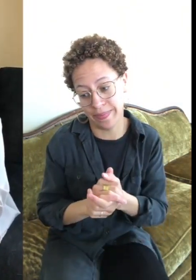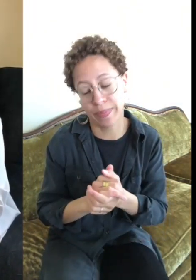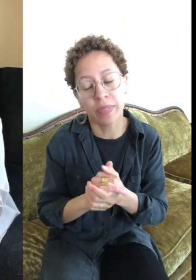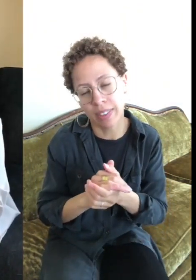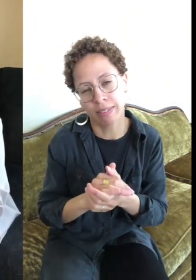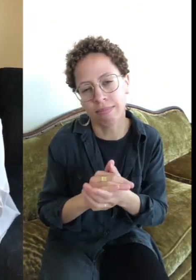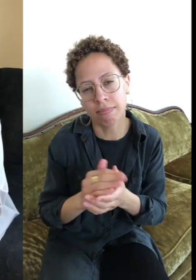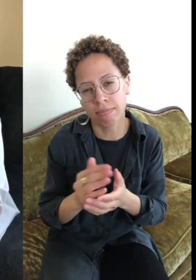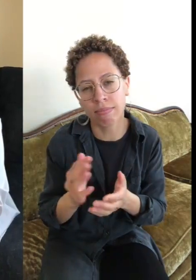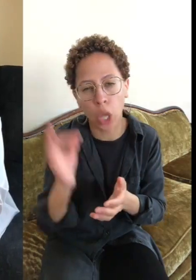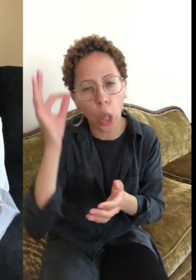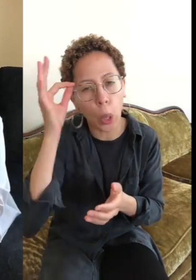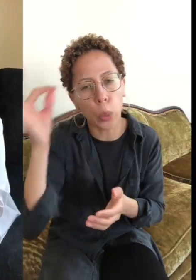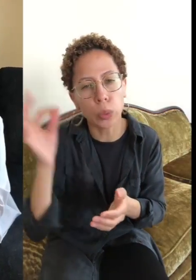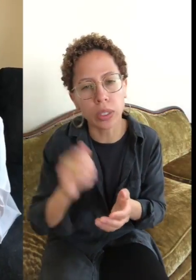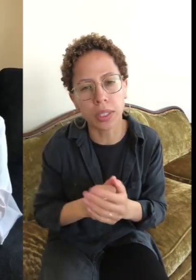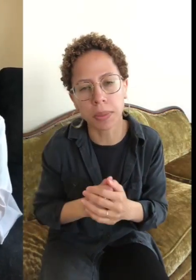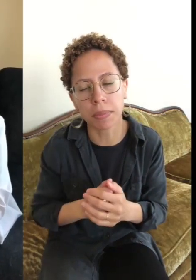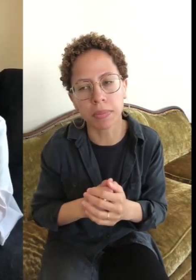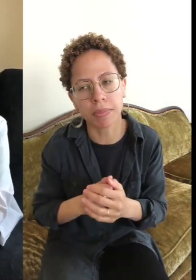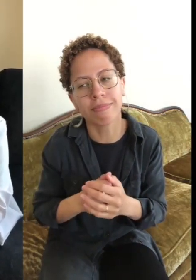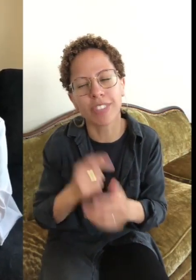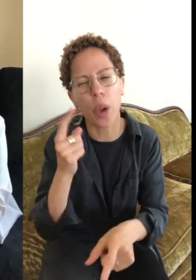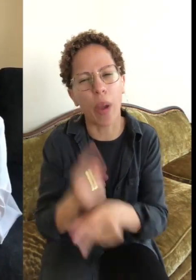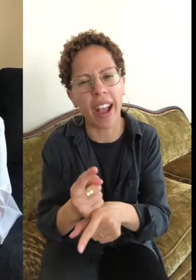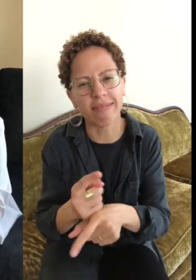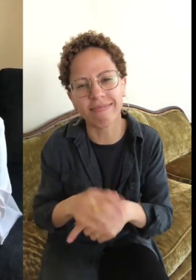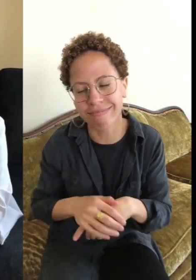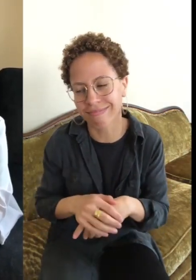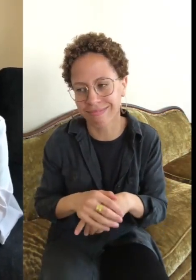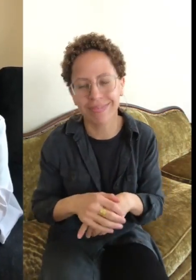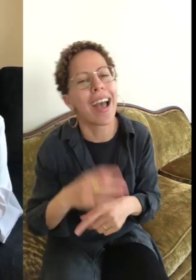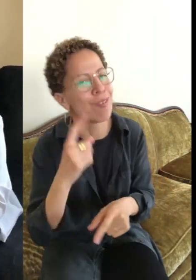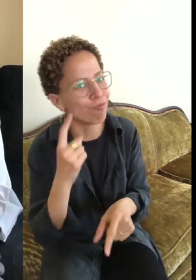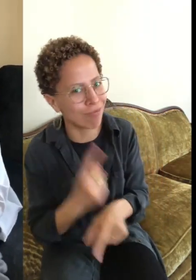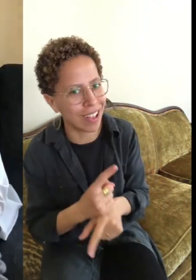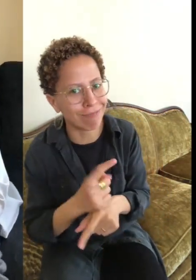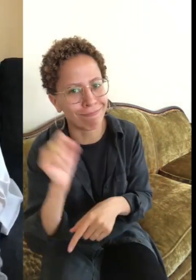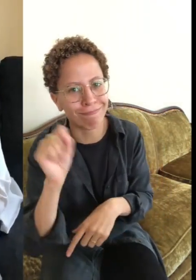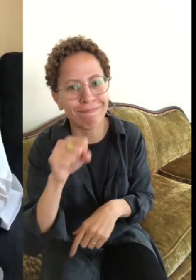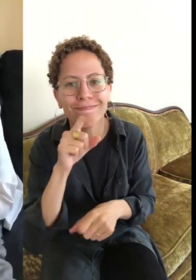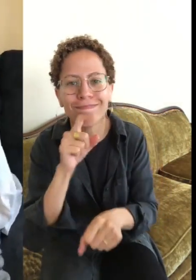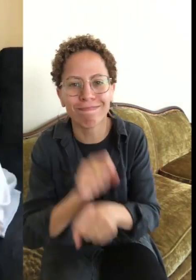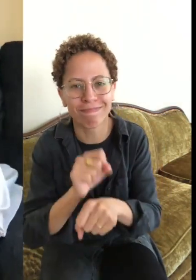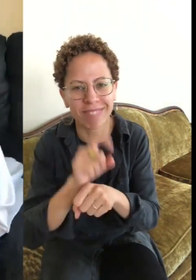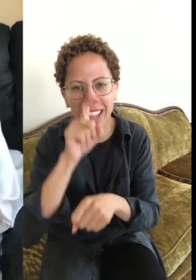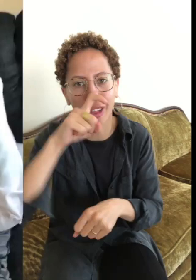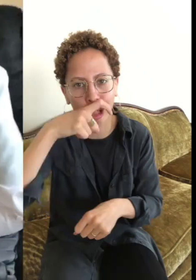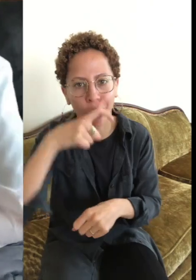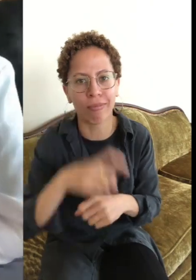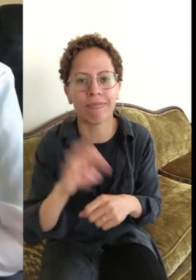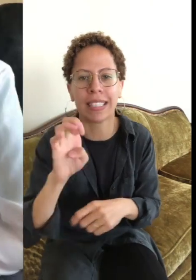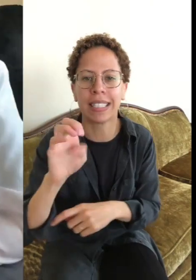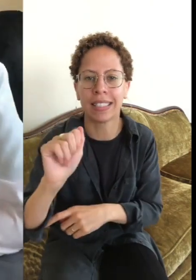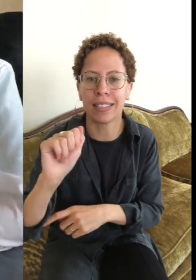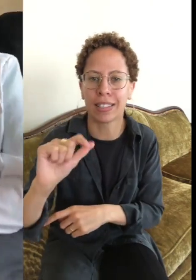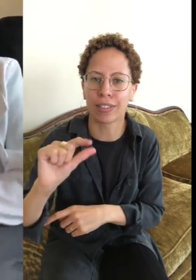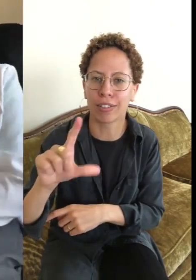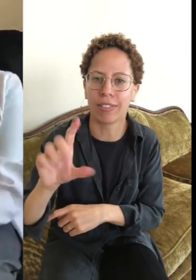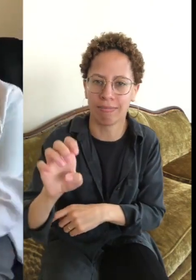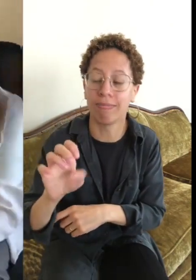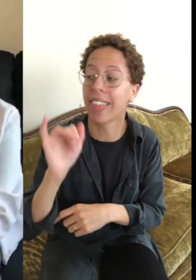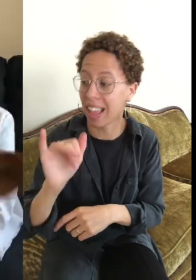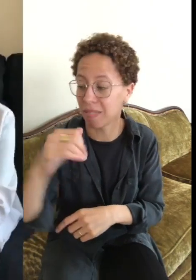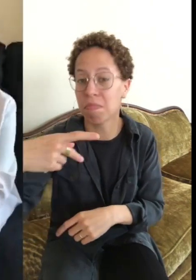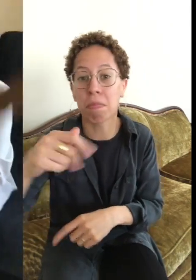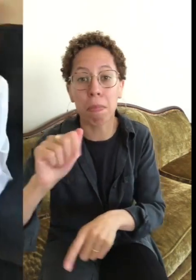you're close. You're right. Yeah, they're right. Good stuff. Okay. Oh, and Parker guessed eagle as